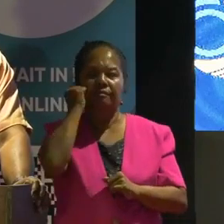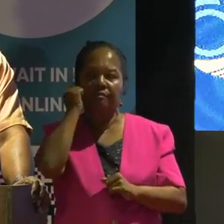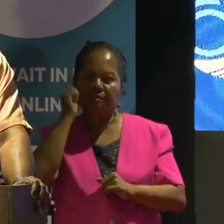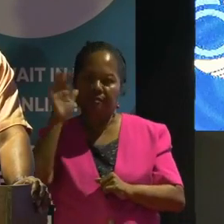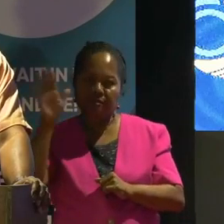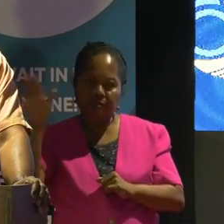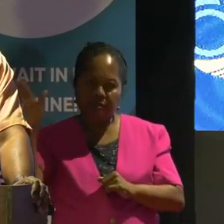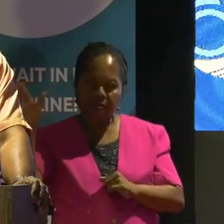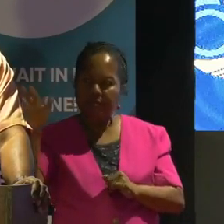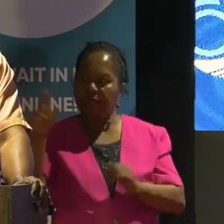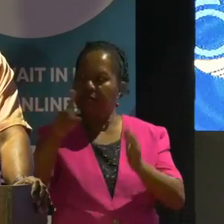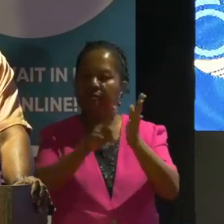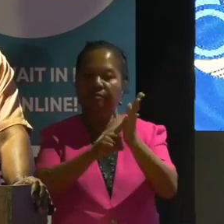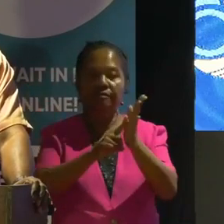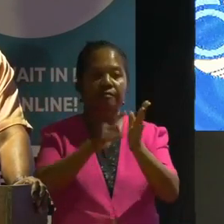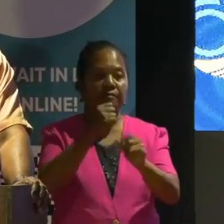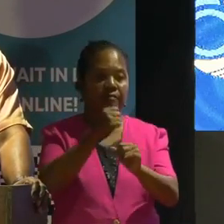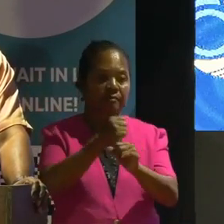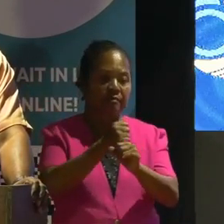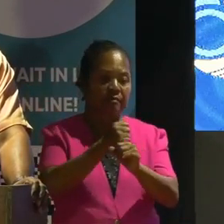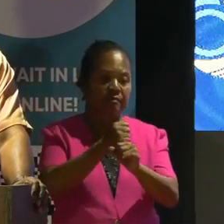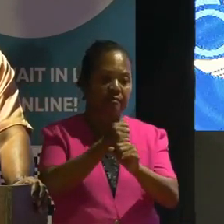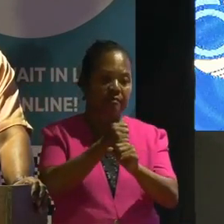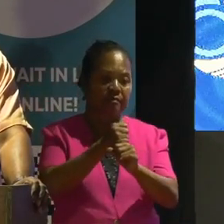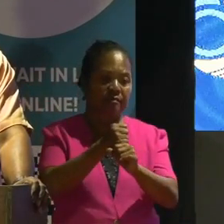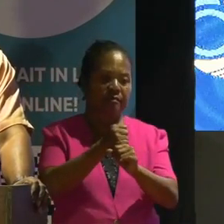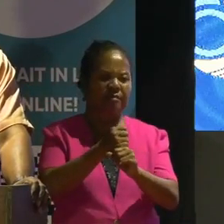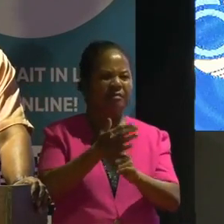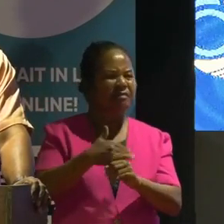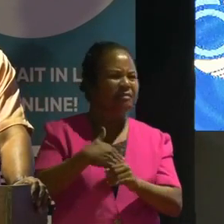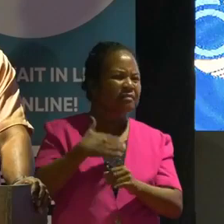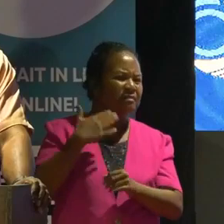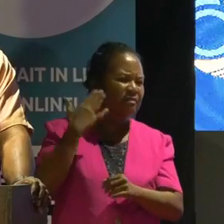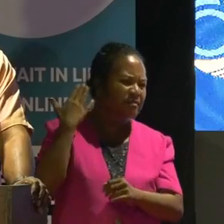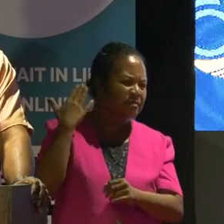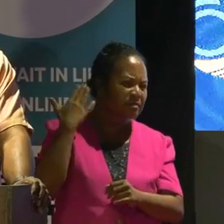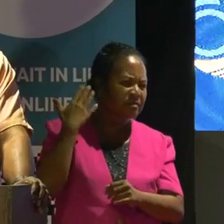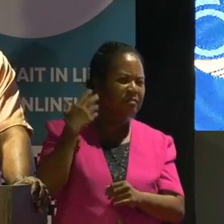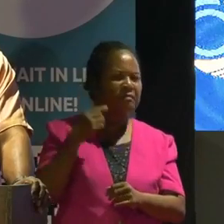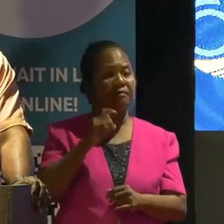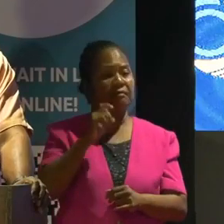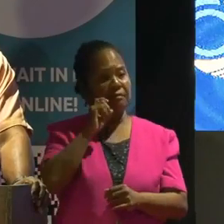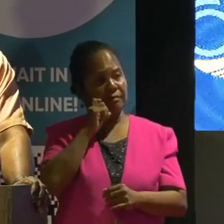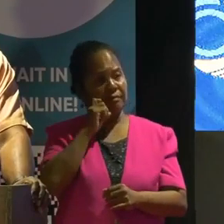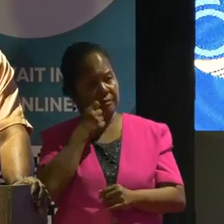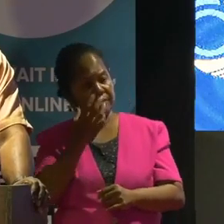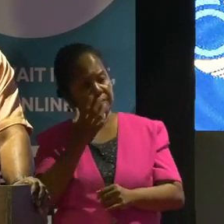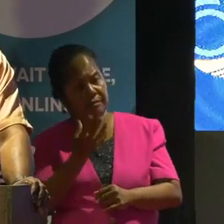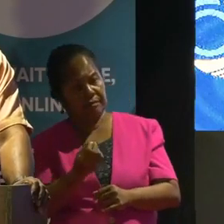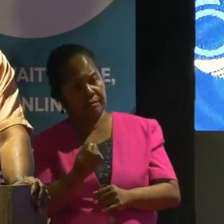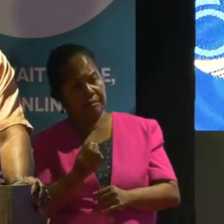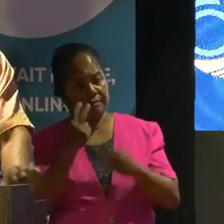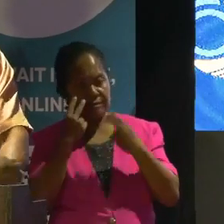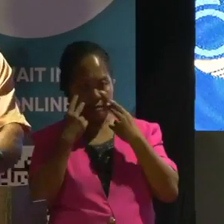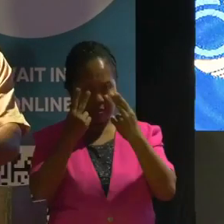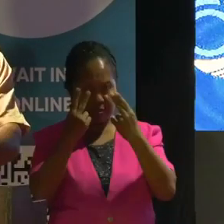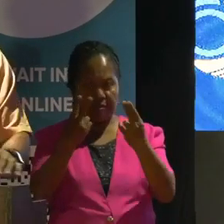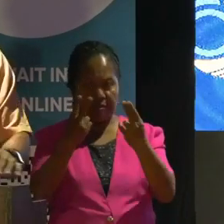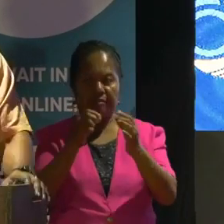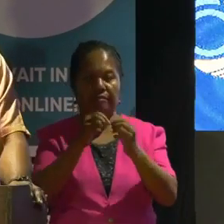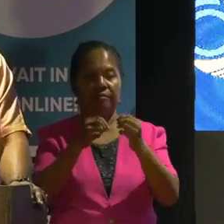Bougainville and LNG employment days, will you have to visit the